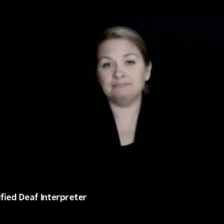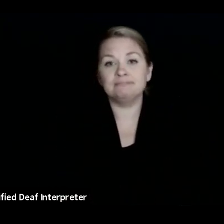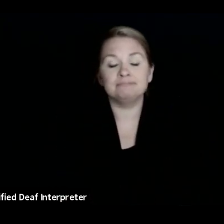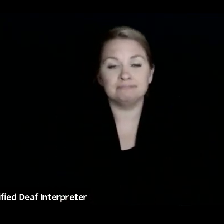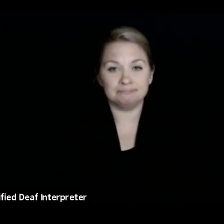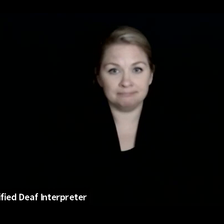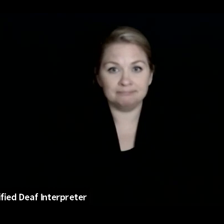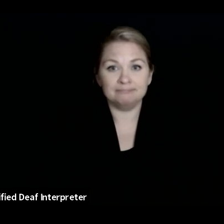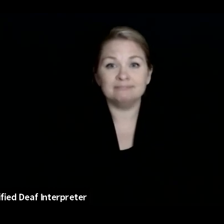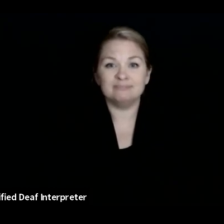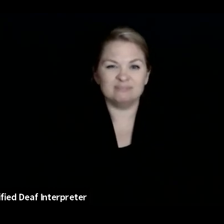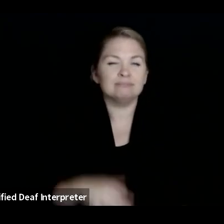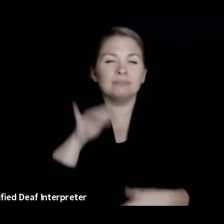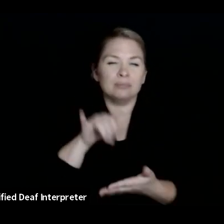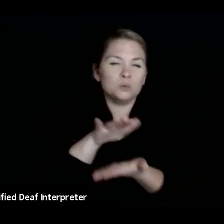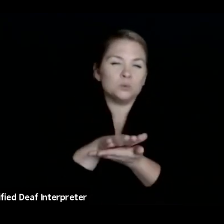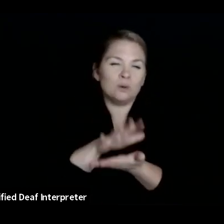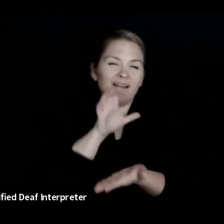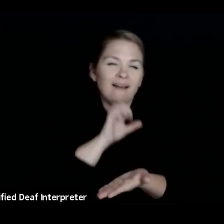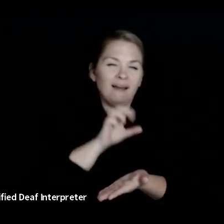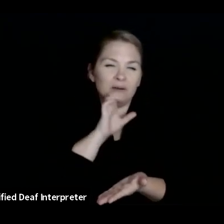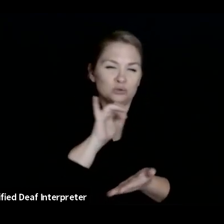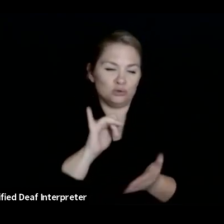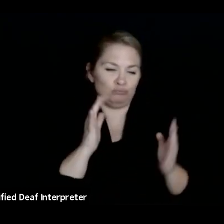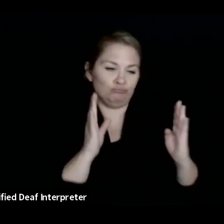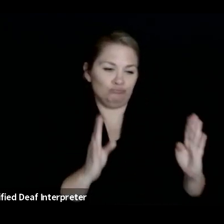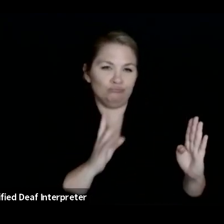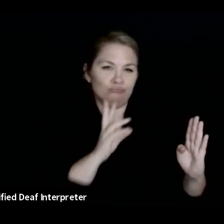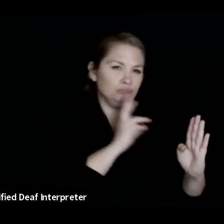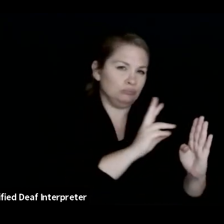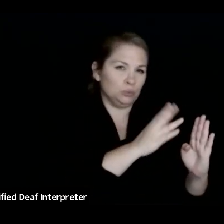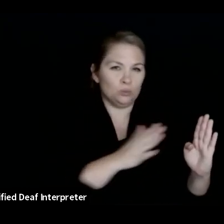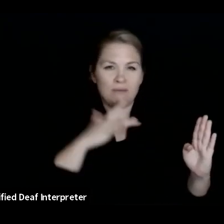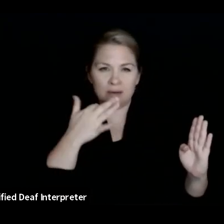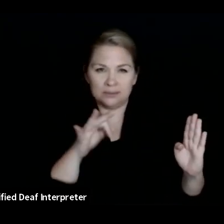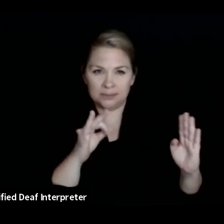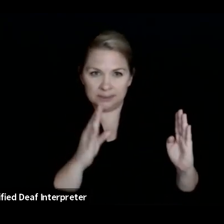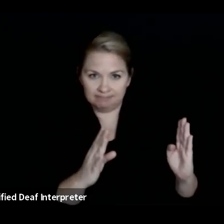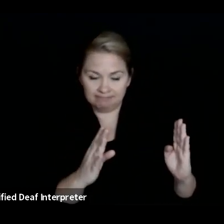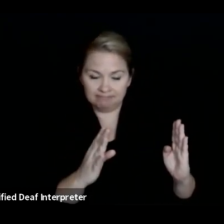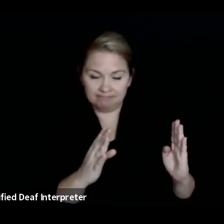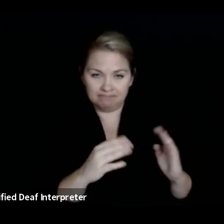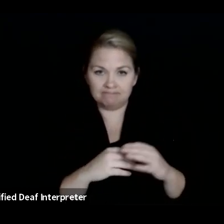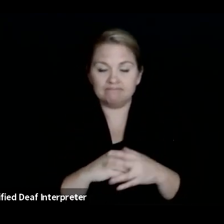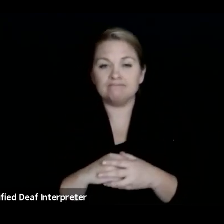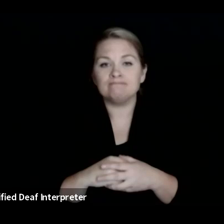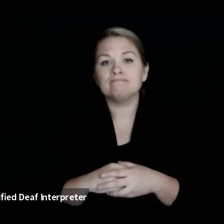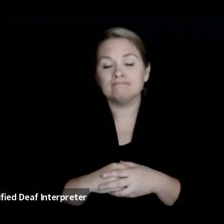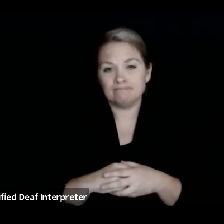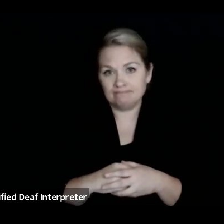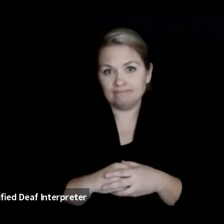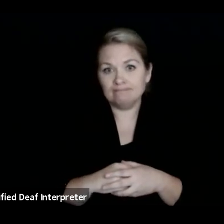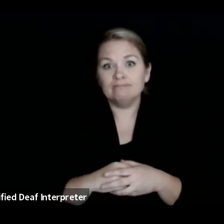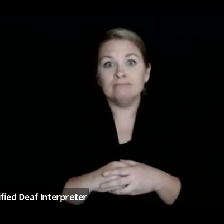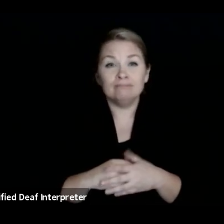age. In terms of the severity of disease, we see much less